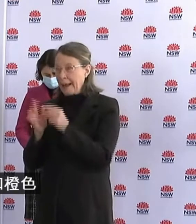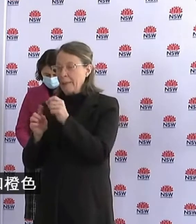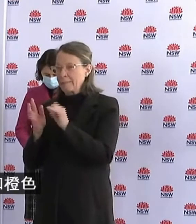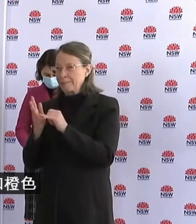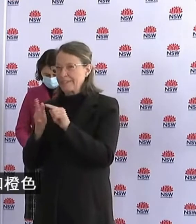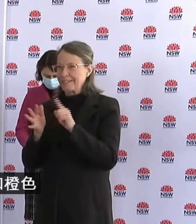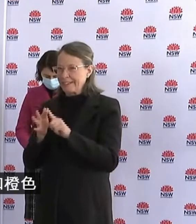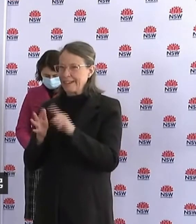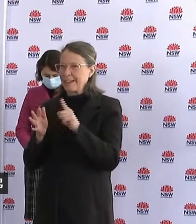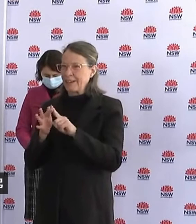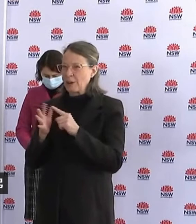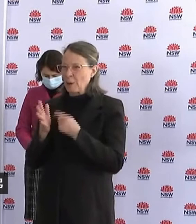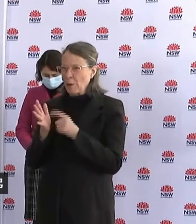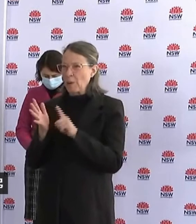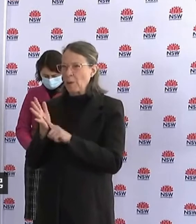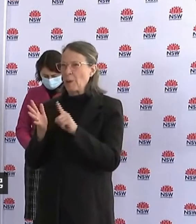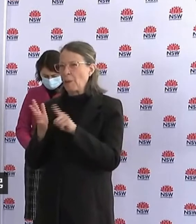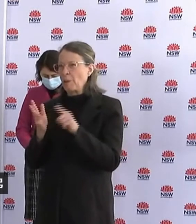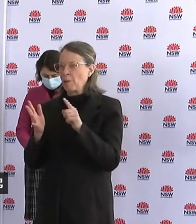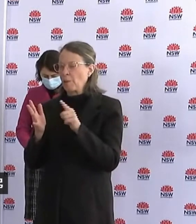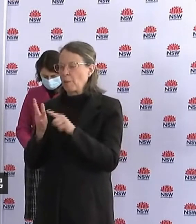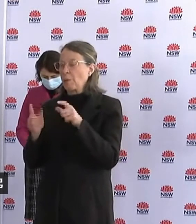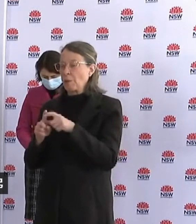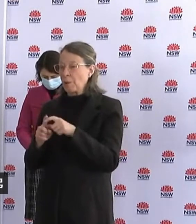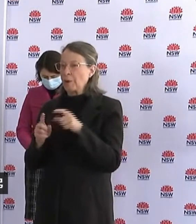Haymarket, and Orange and Coffs Harbour in the country.